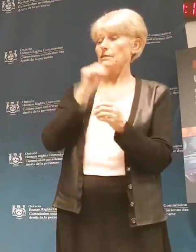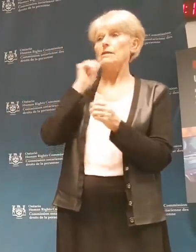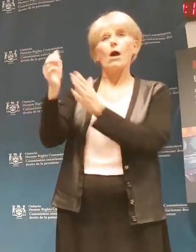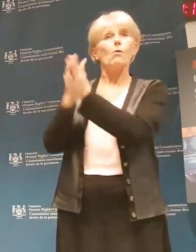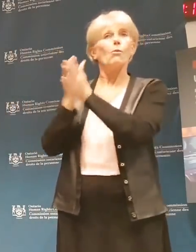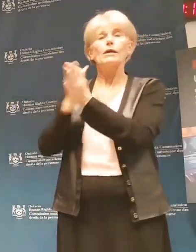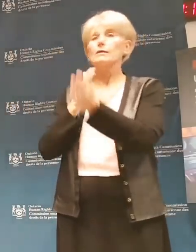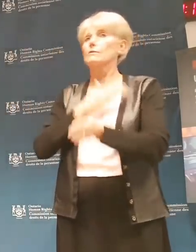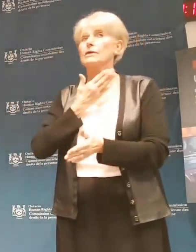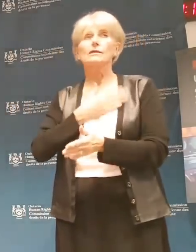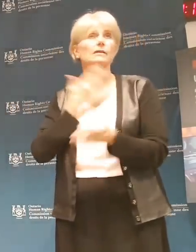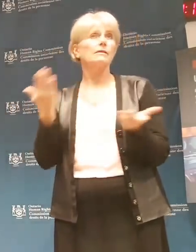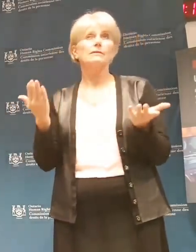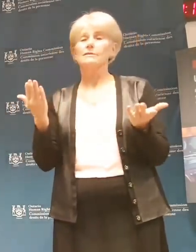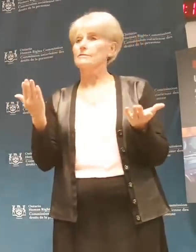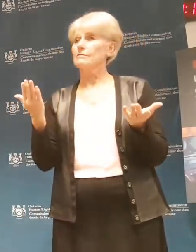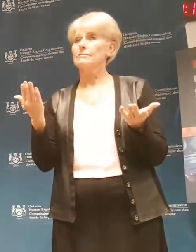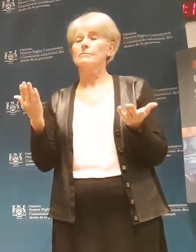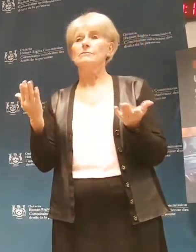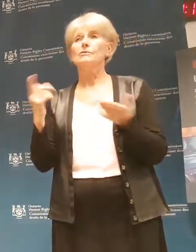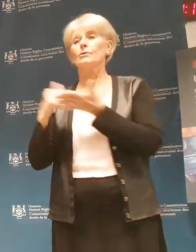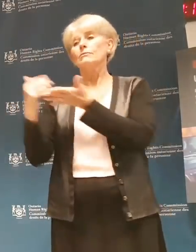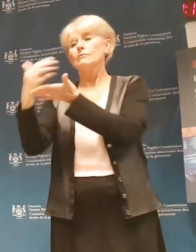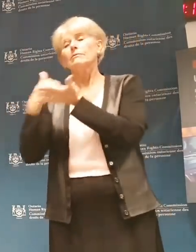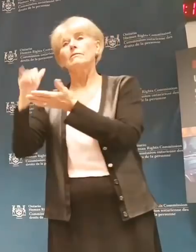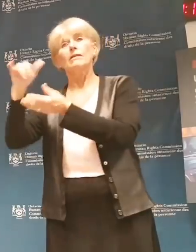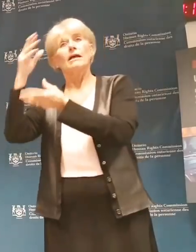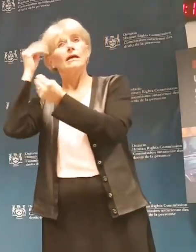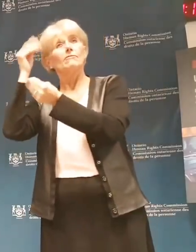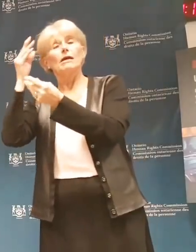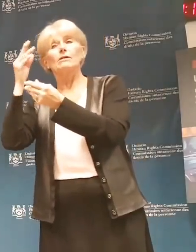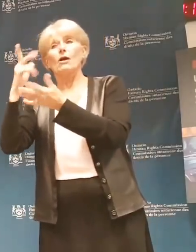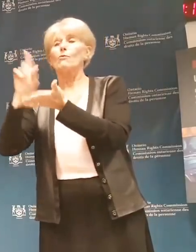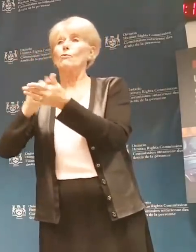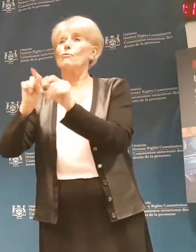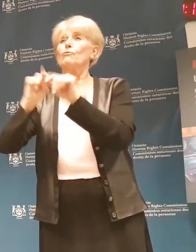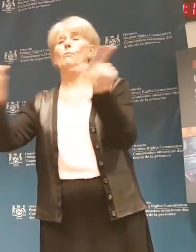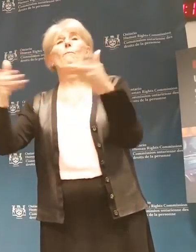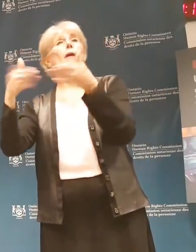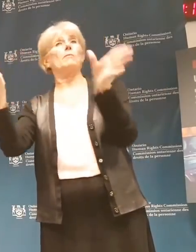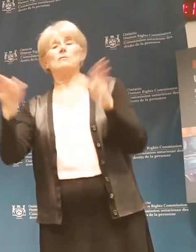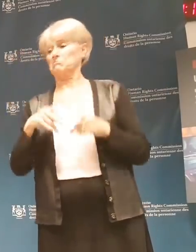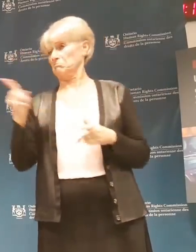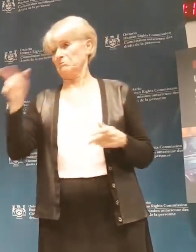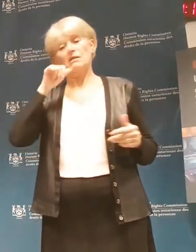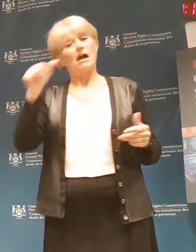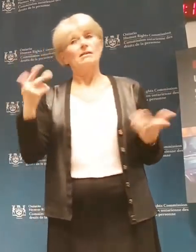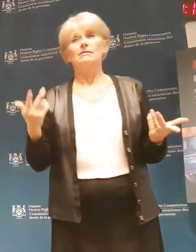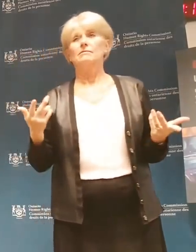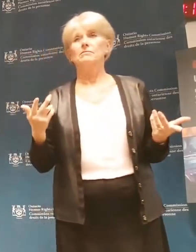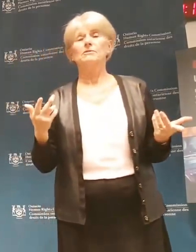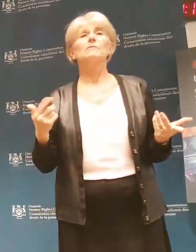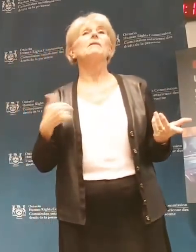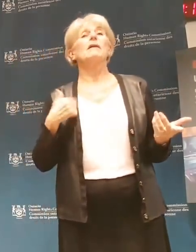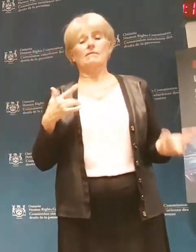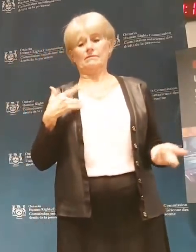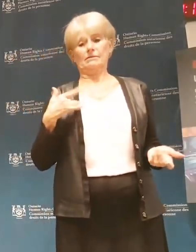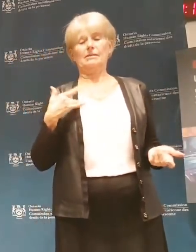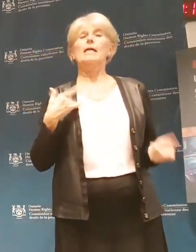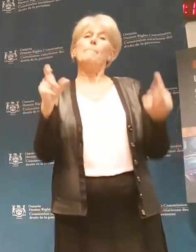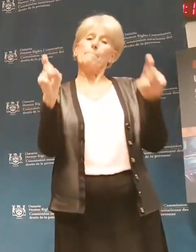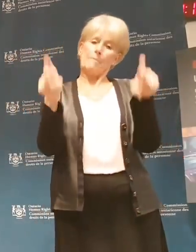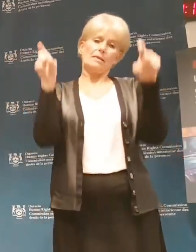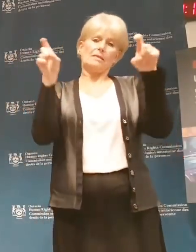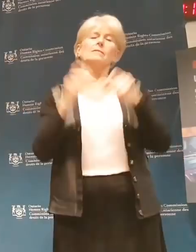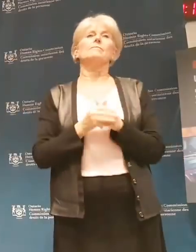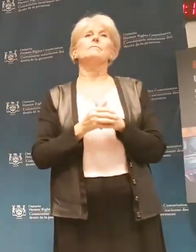willing or to compile this kind of information and release it in a public way. And I think it is absolutely